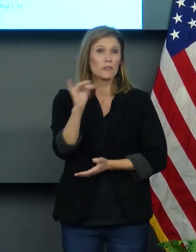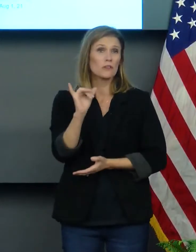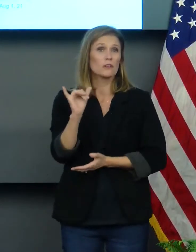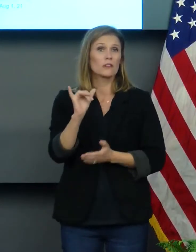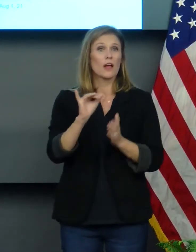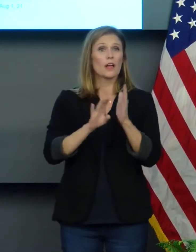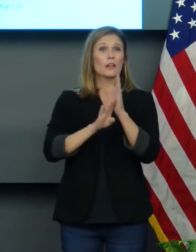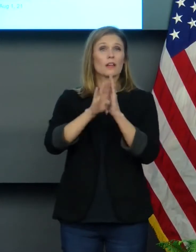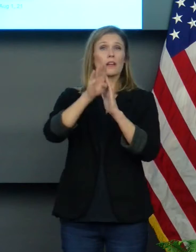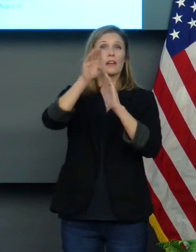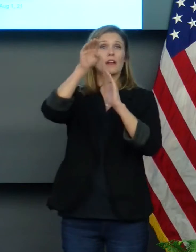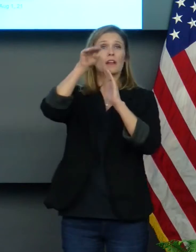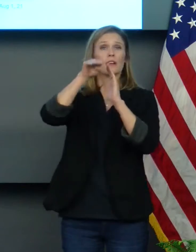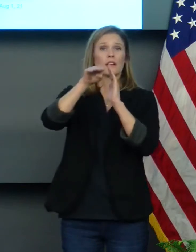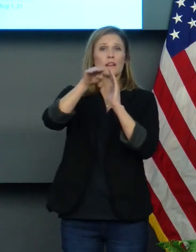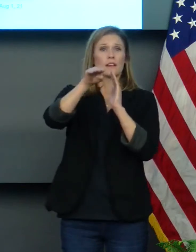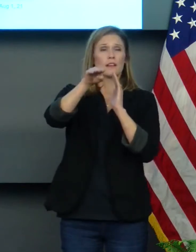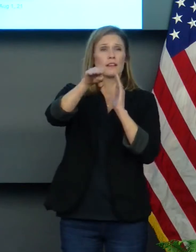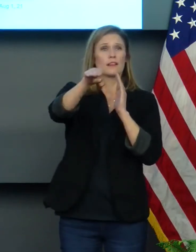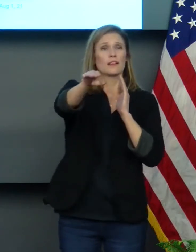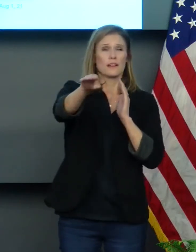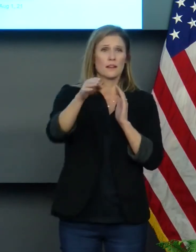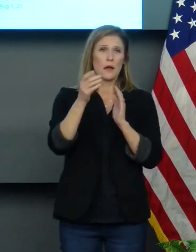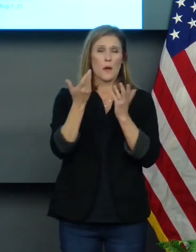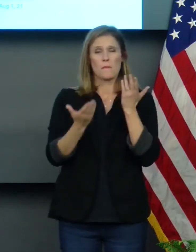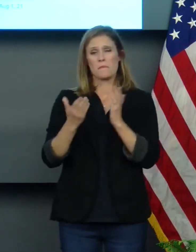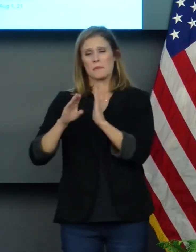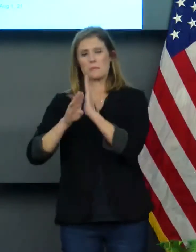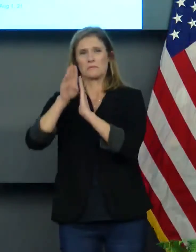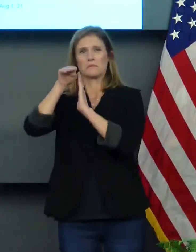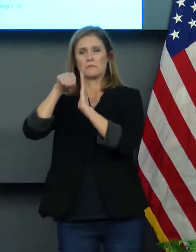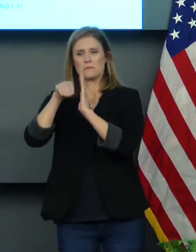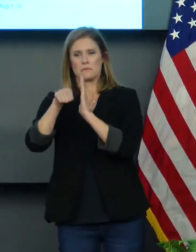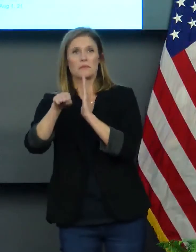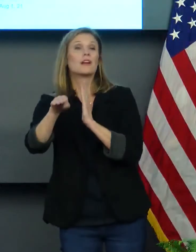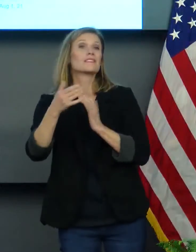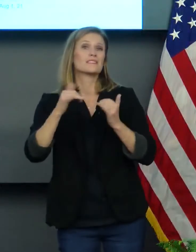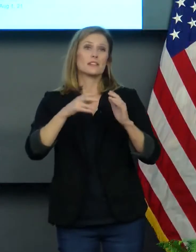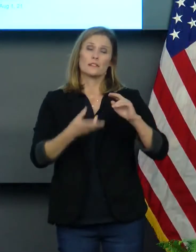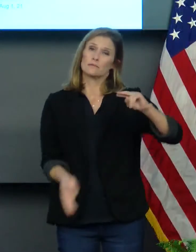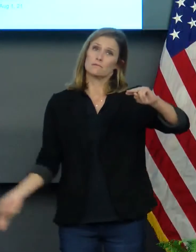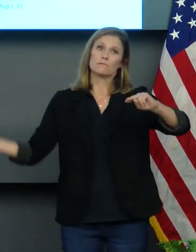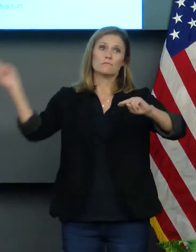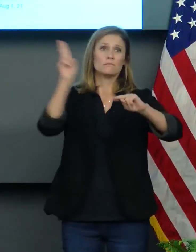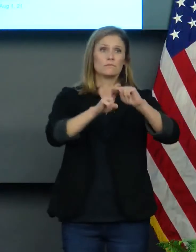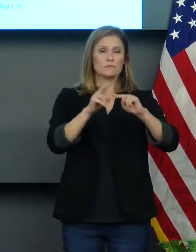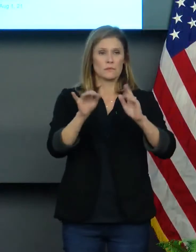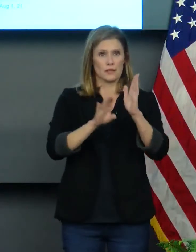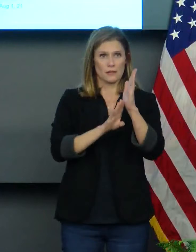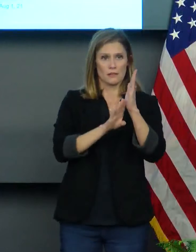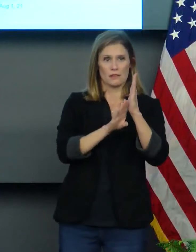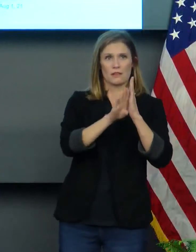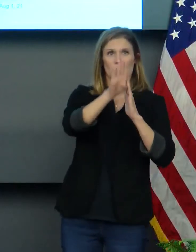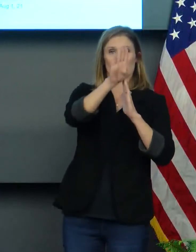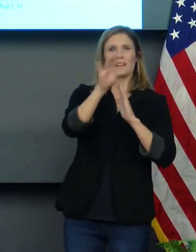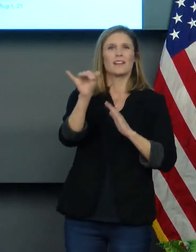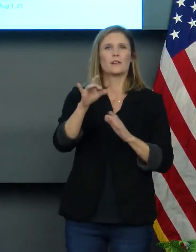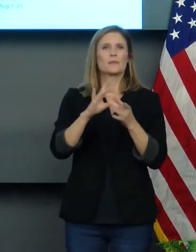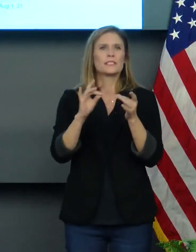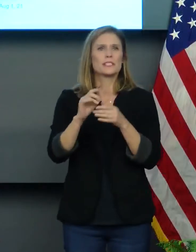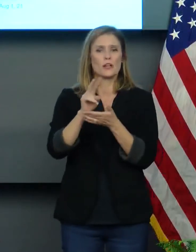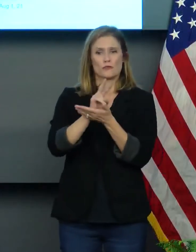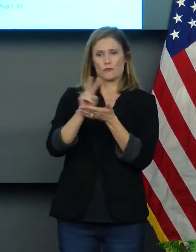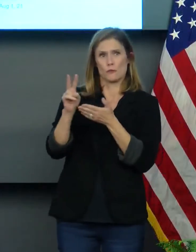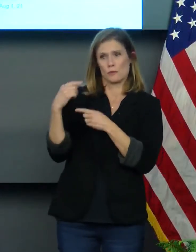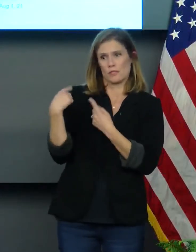be plateauing, maybe even coming down a little bit on that, but that still is a substantial increase. As we've said, 2 weeks on now,